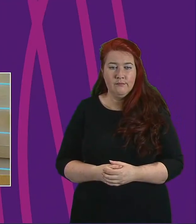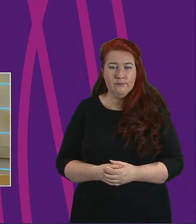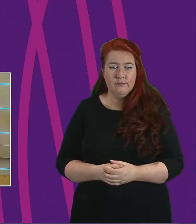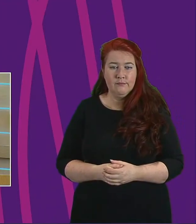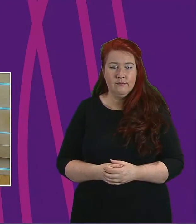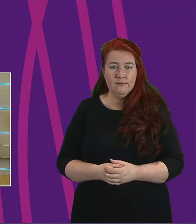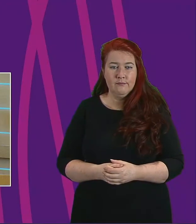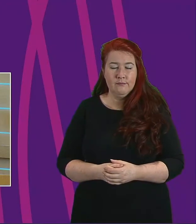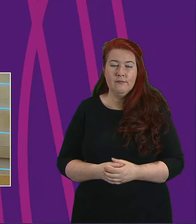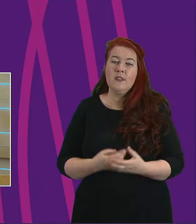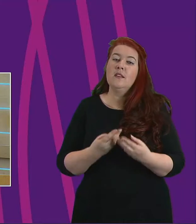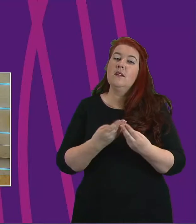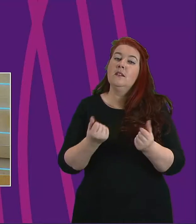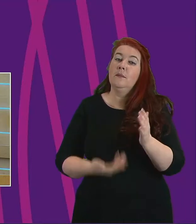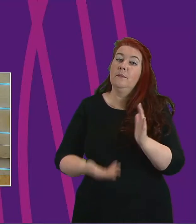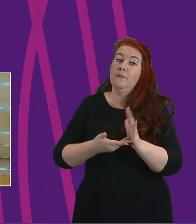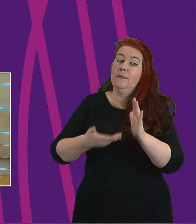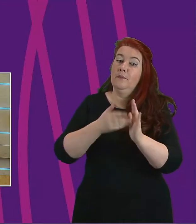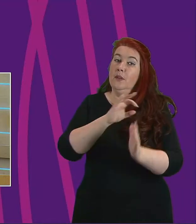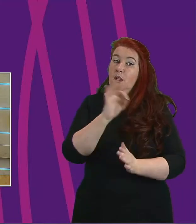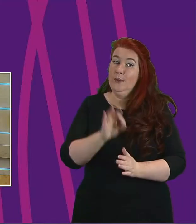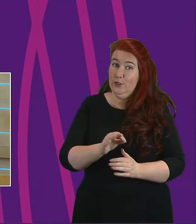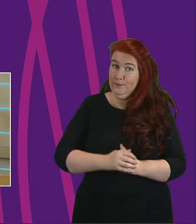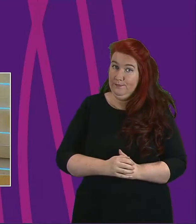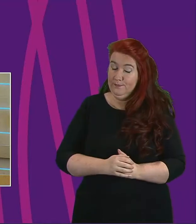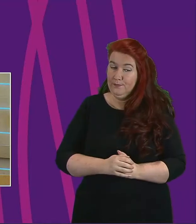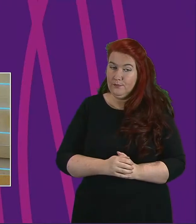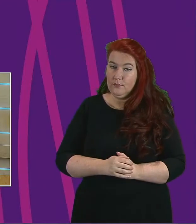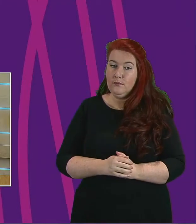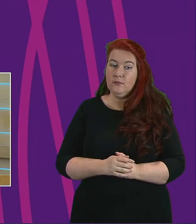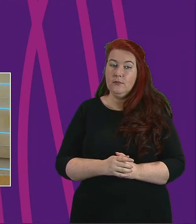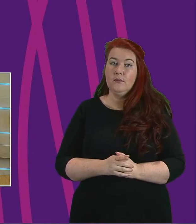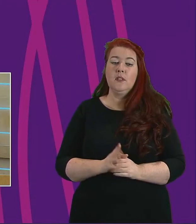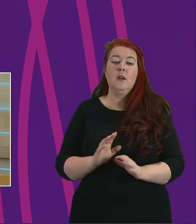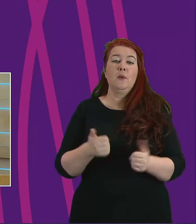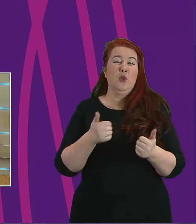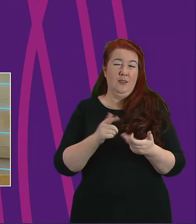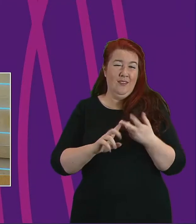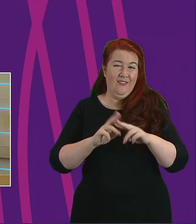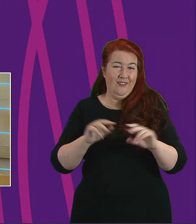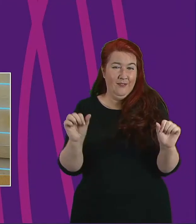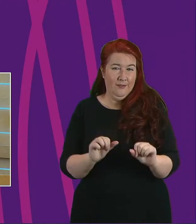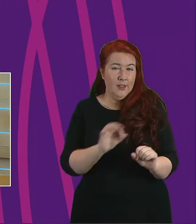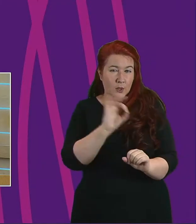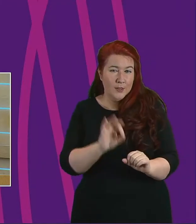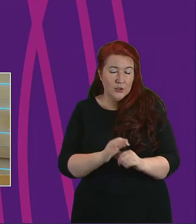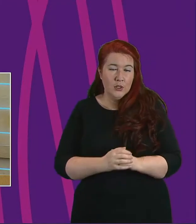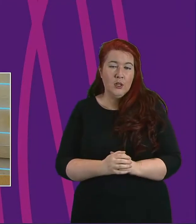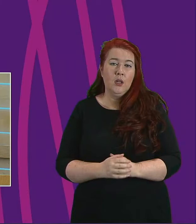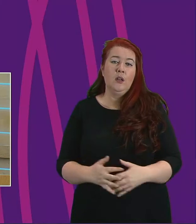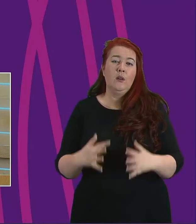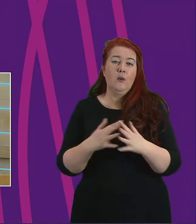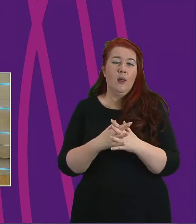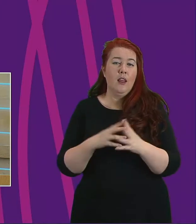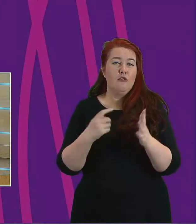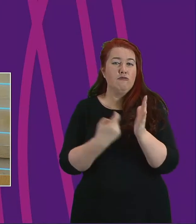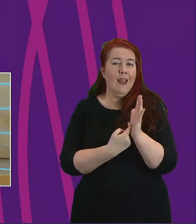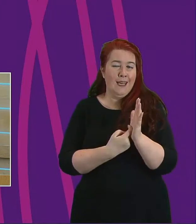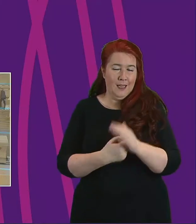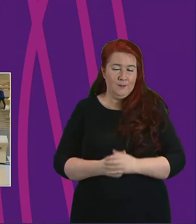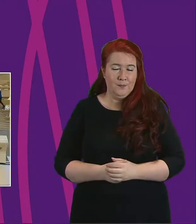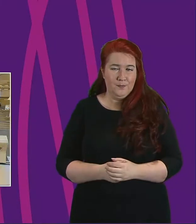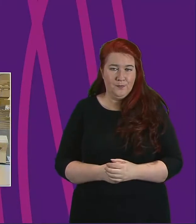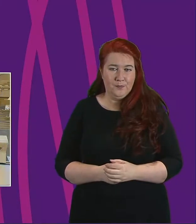I have a few supplementary requests, so it would be good if people could be succinct. And I have Willie Rennie, who will be followed by Rachel